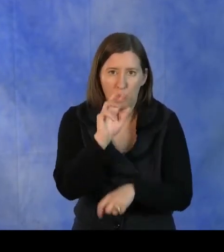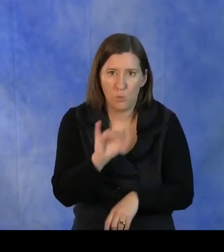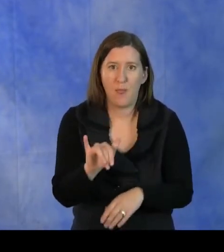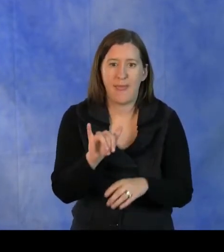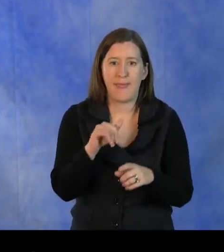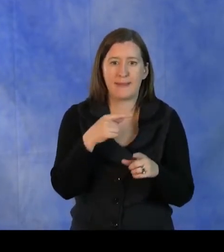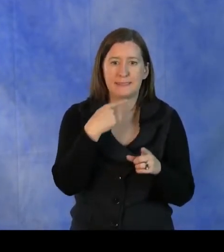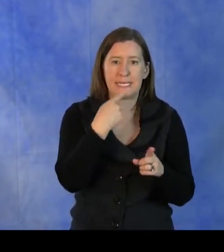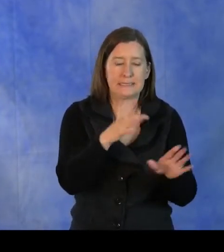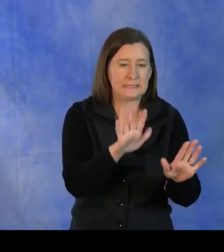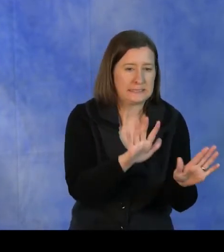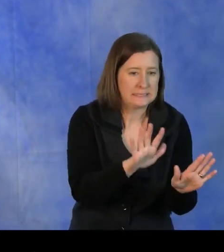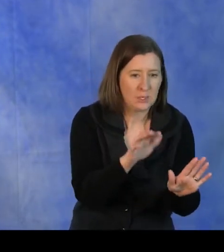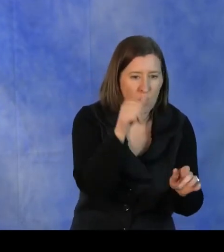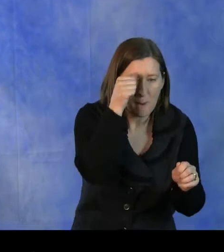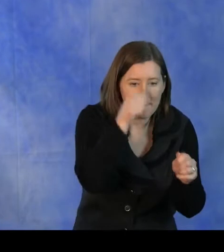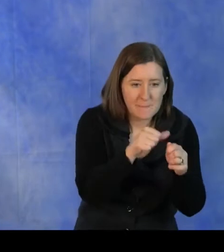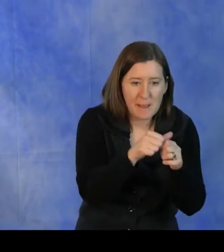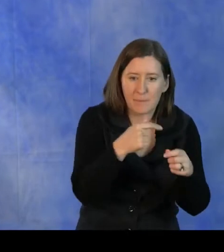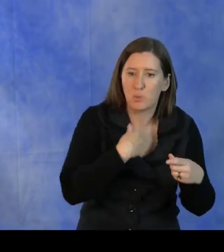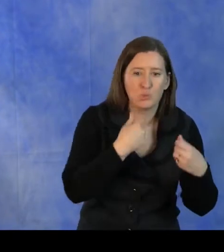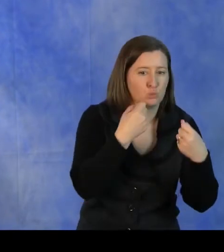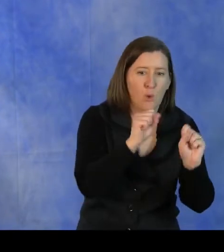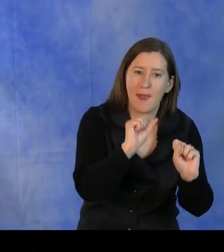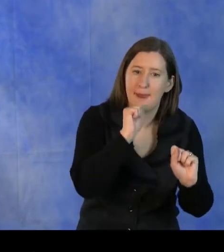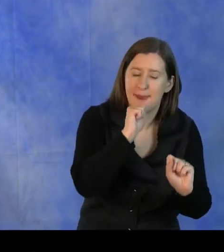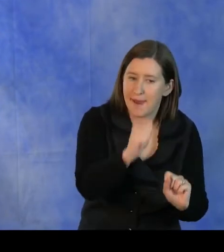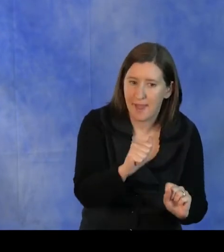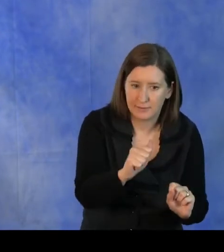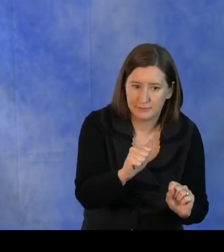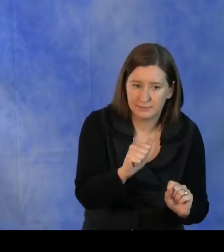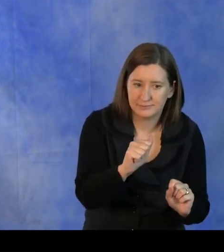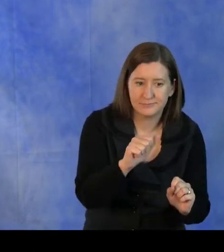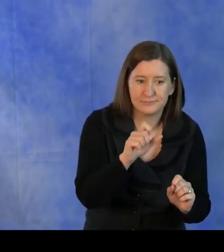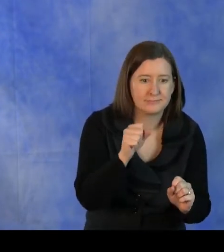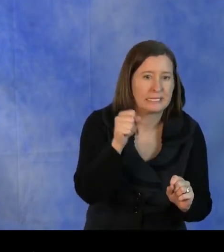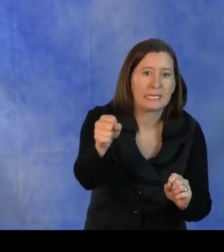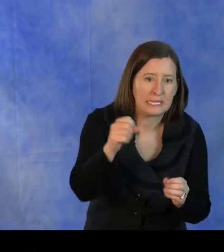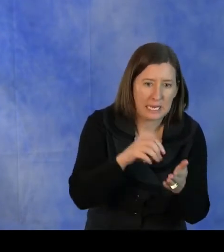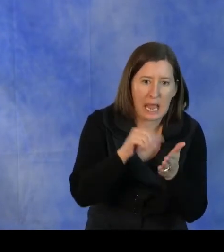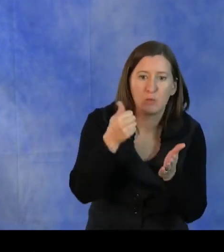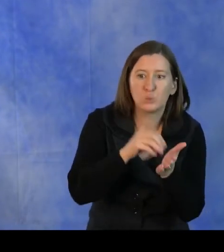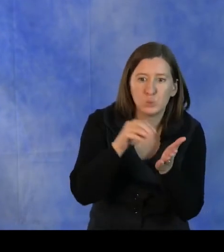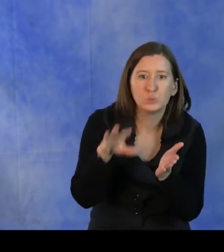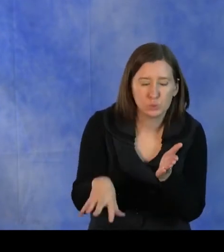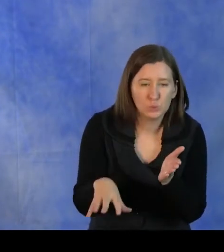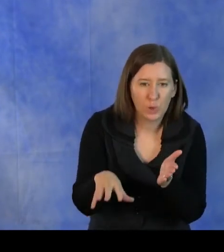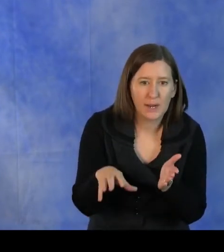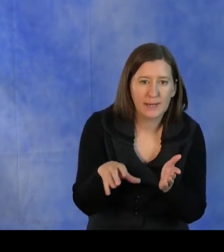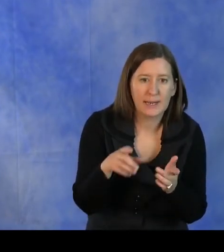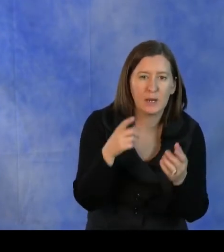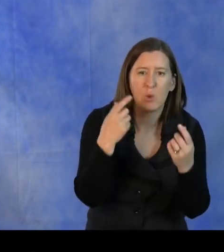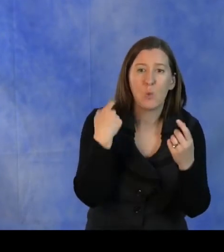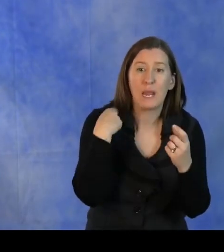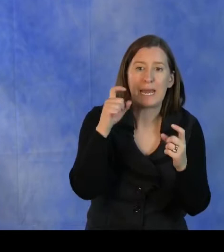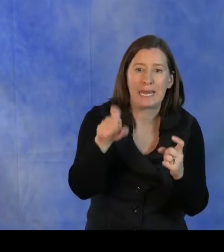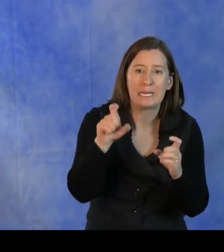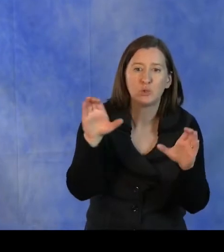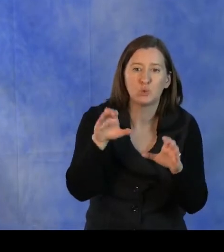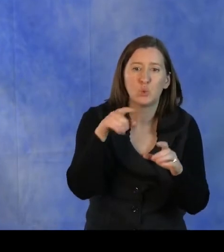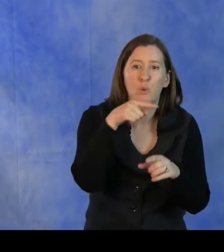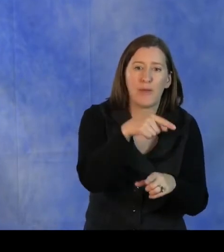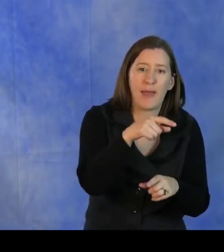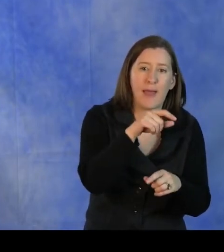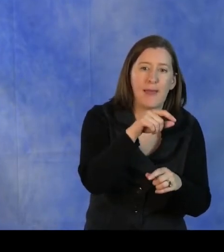You have to right away say, remember, try not to, hit other students,